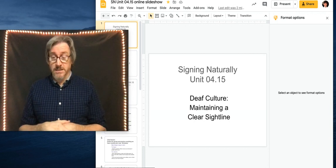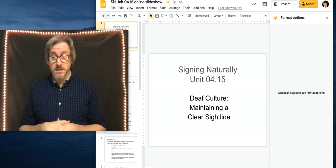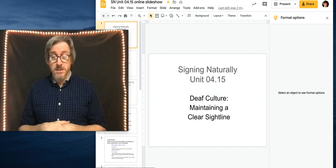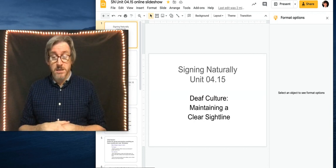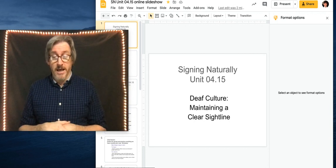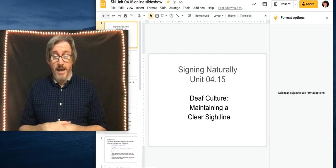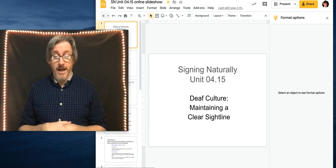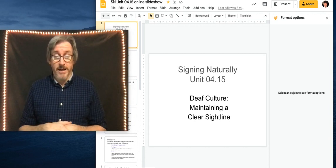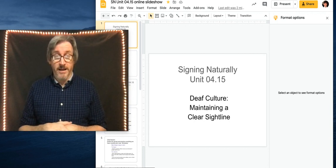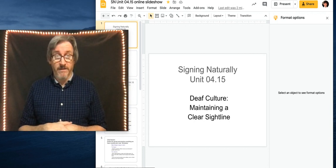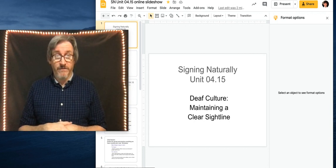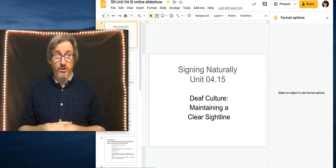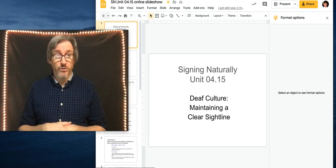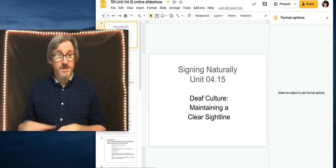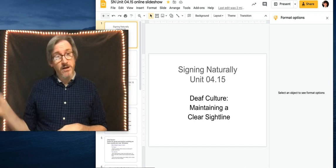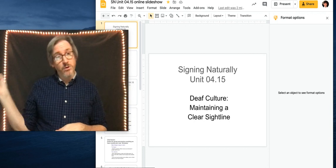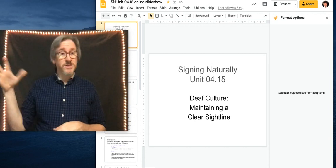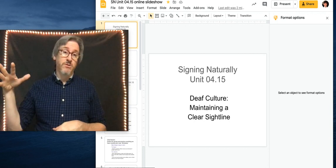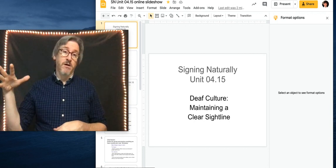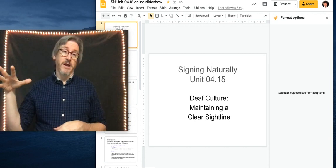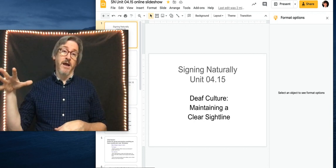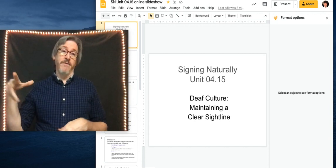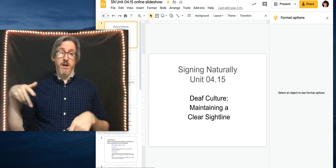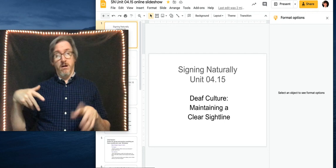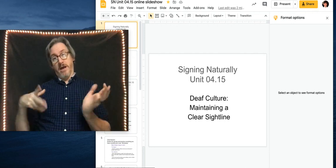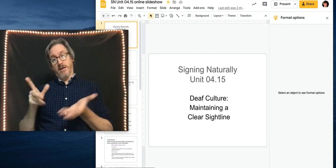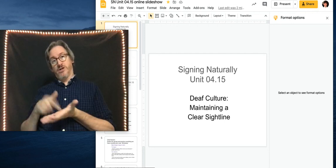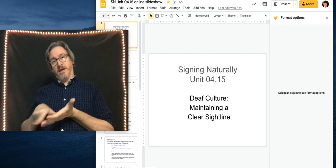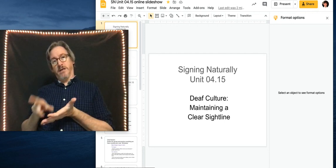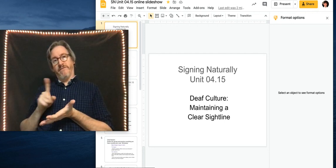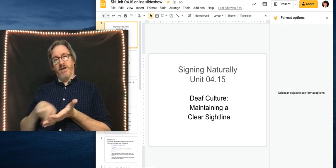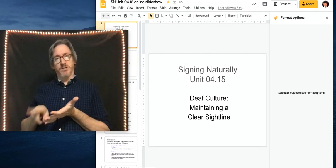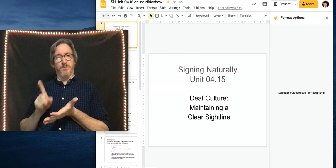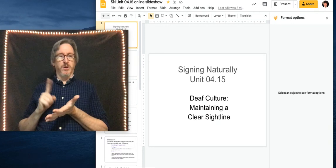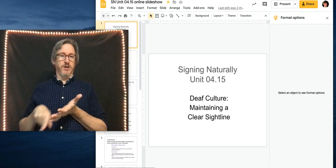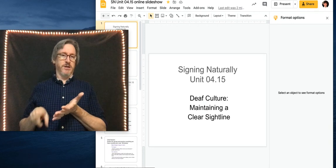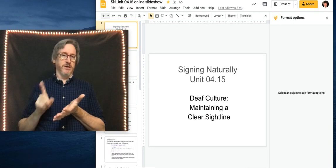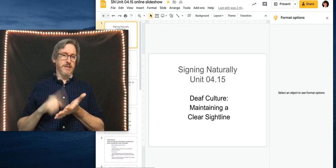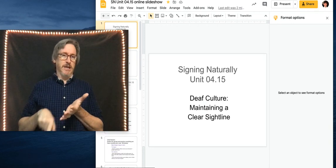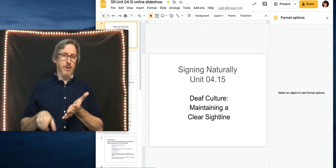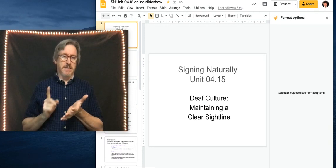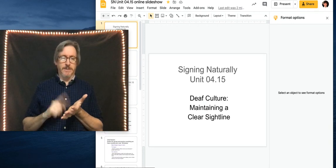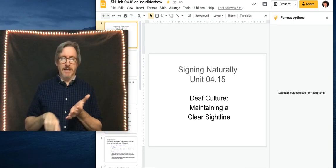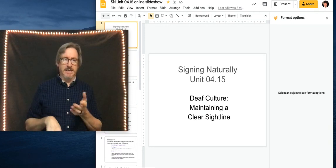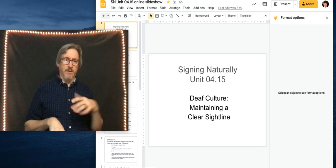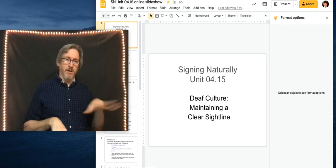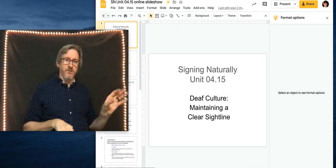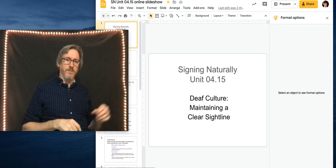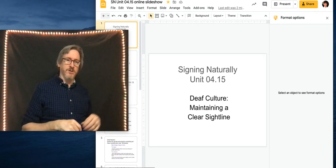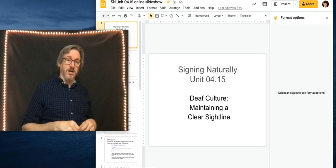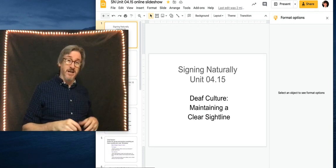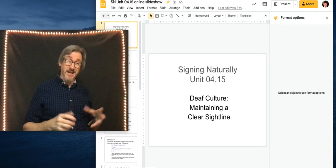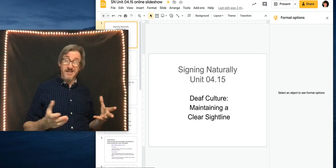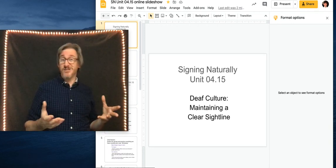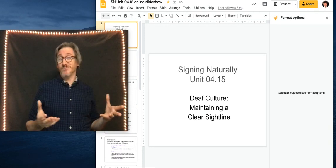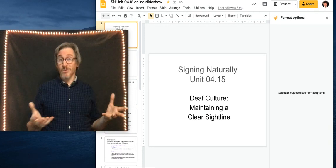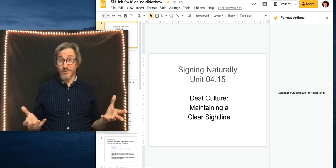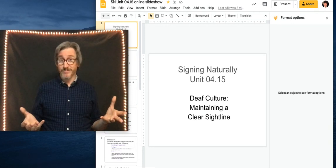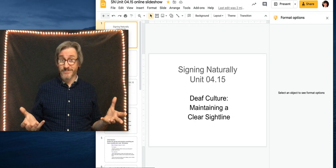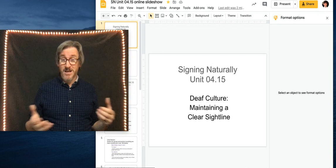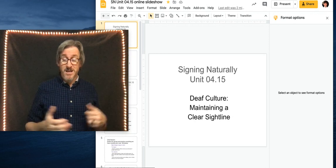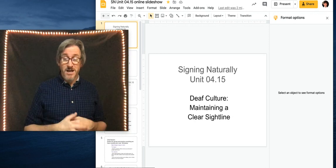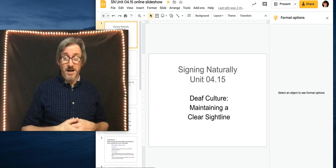that. And if you tell your story and then are like checking Facebook or Tinder or something like that while other people are talking, it's just